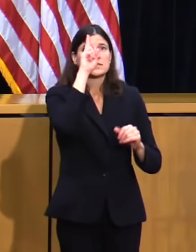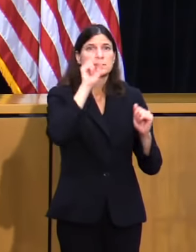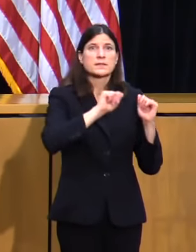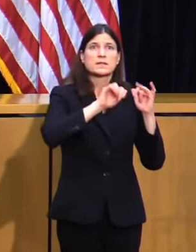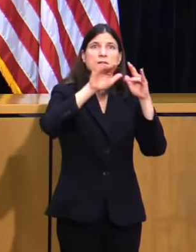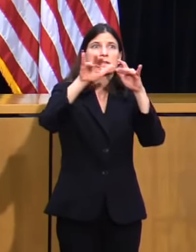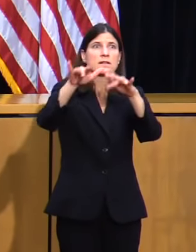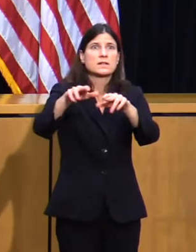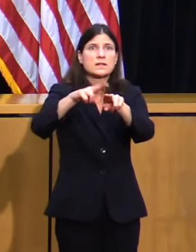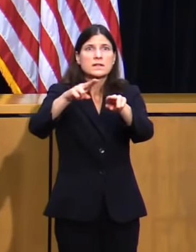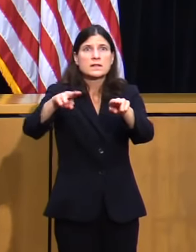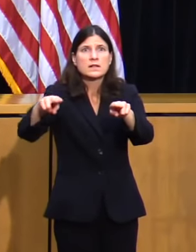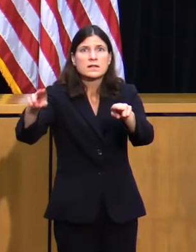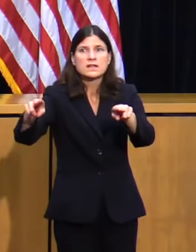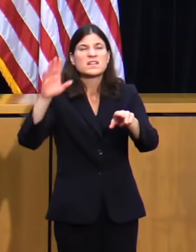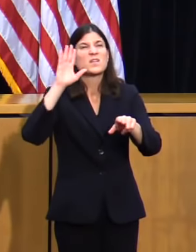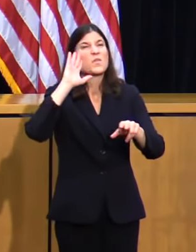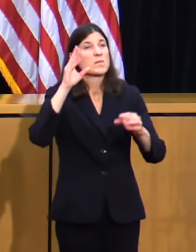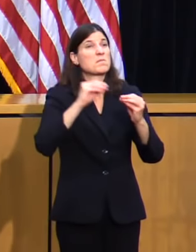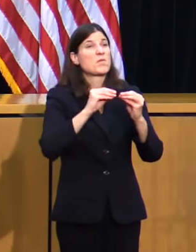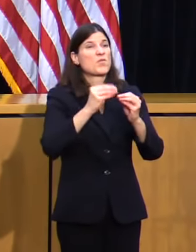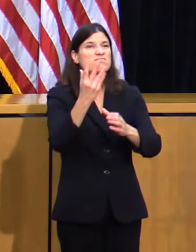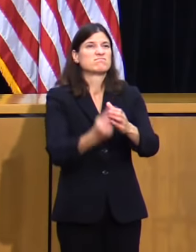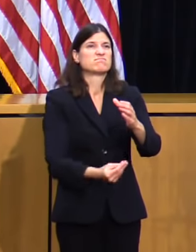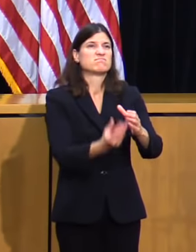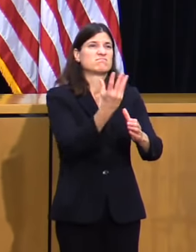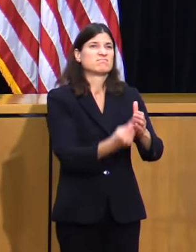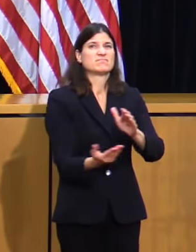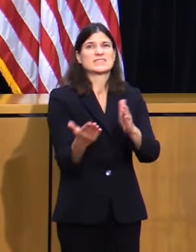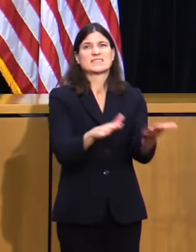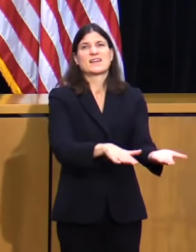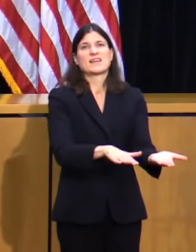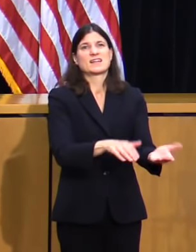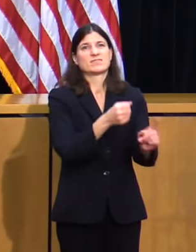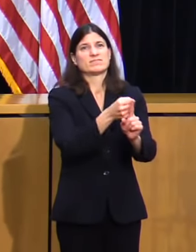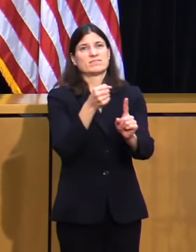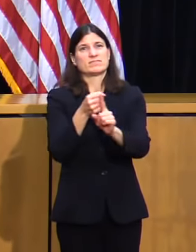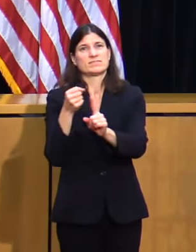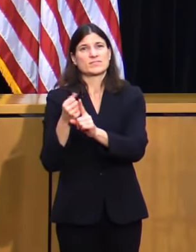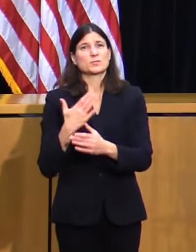And I really do hope that people take this message to heart.